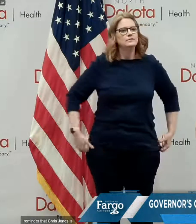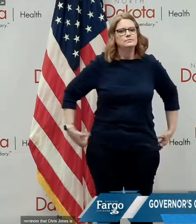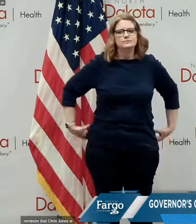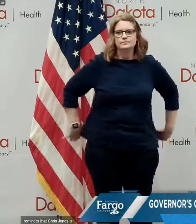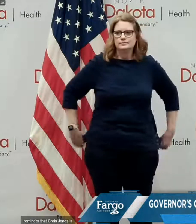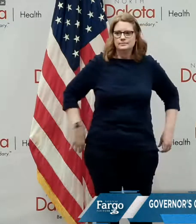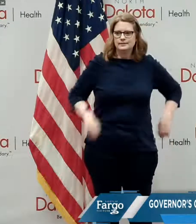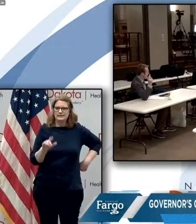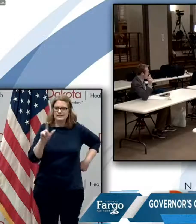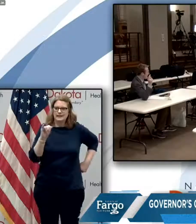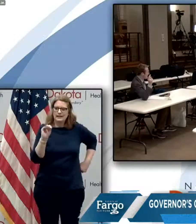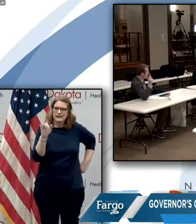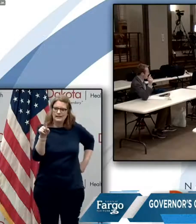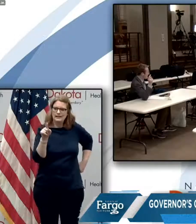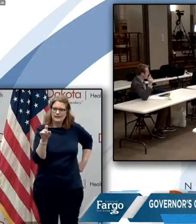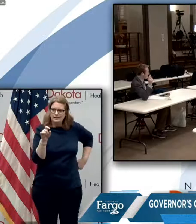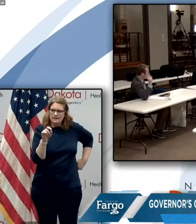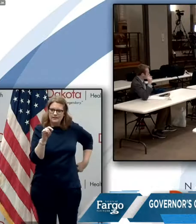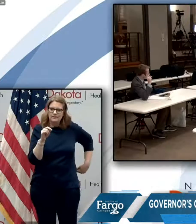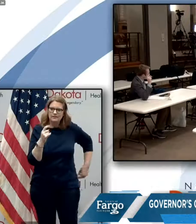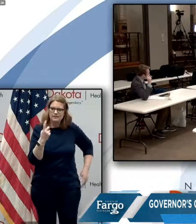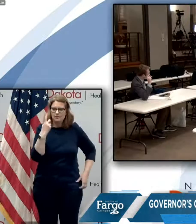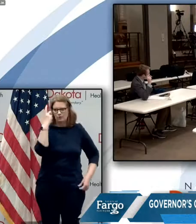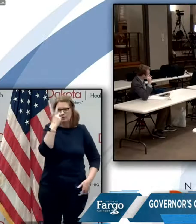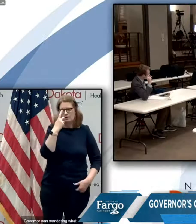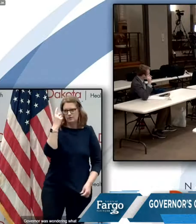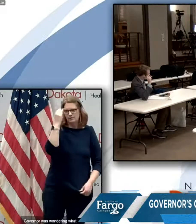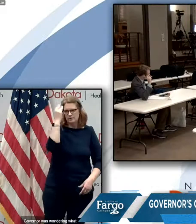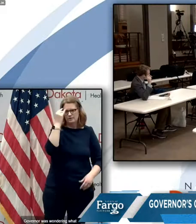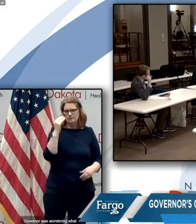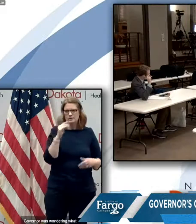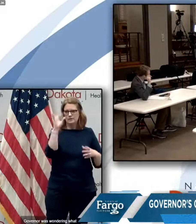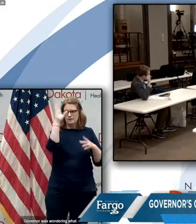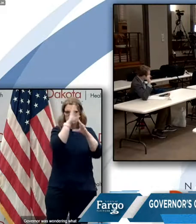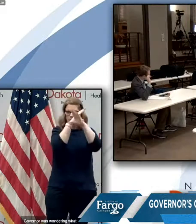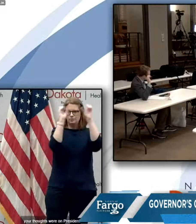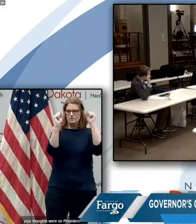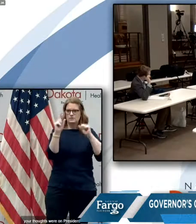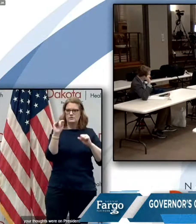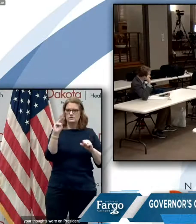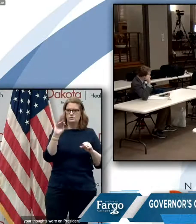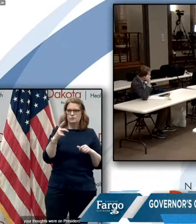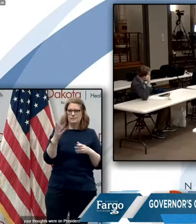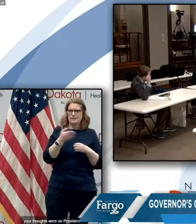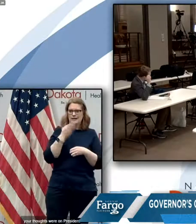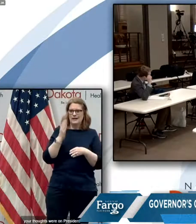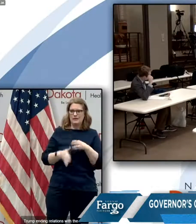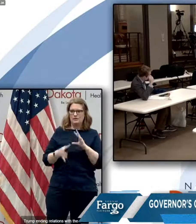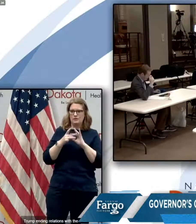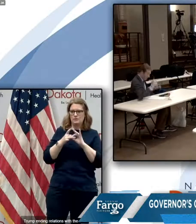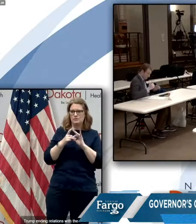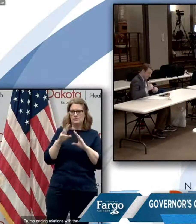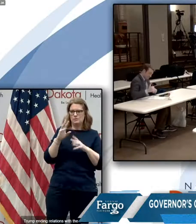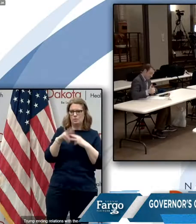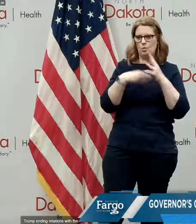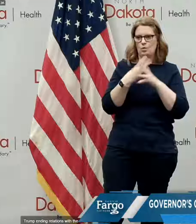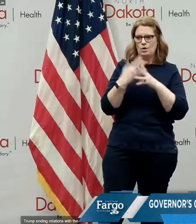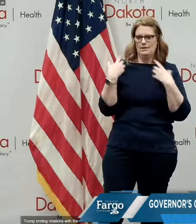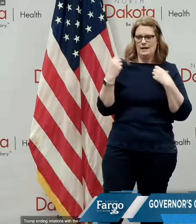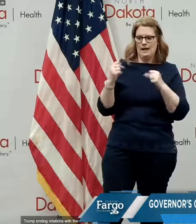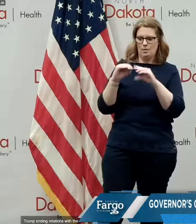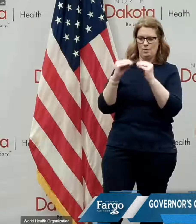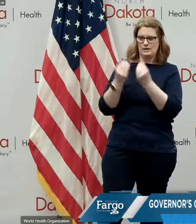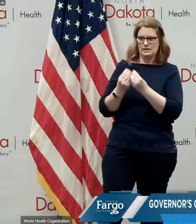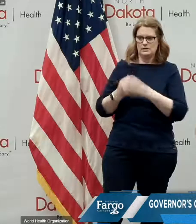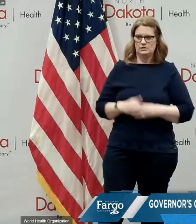Lane? Governor, I was wondering what your thoughts were on President Trump ending relations with the World Health Organization today.